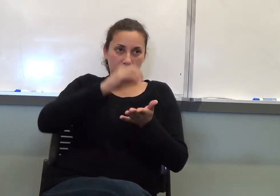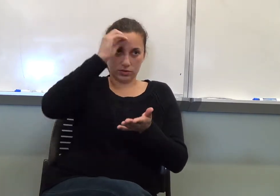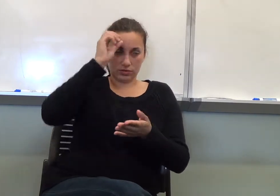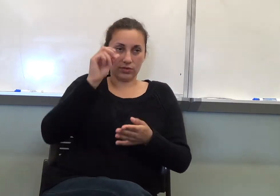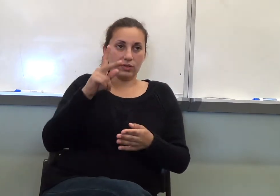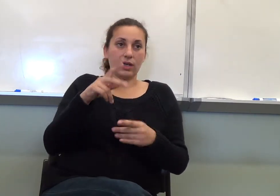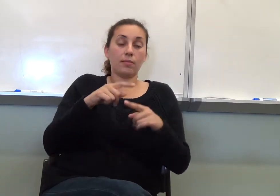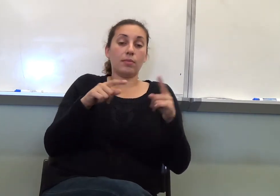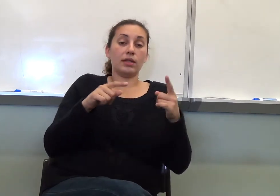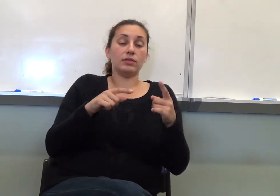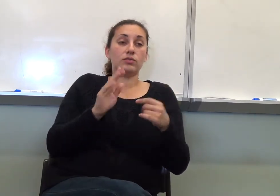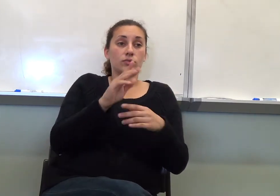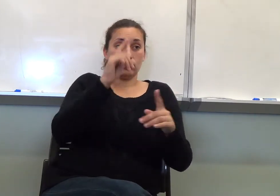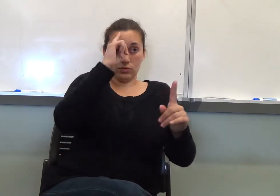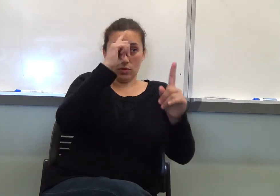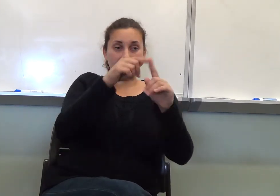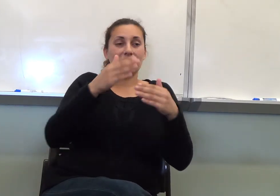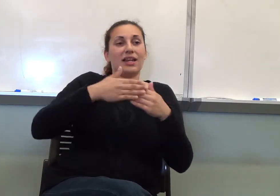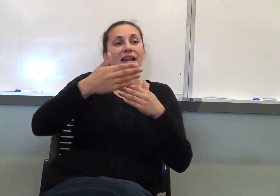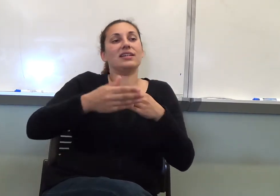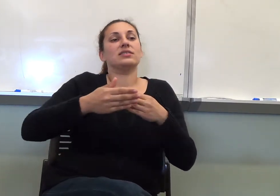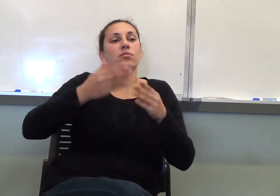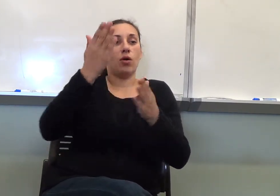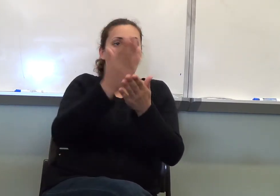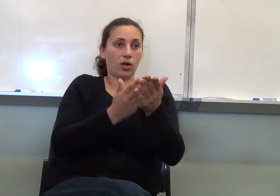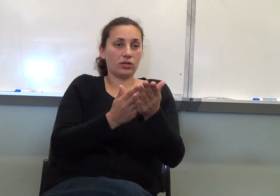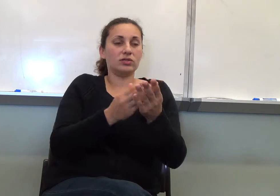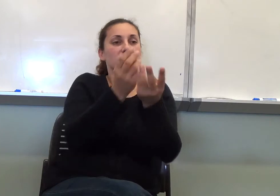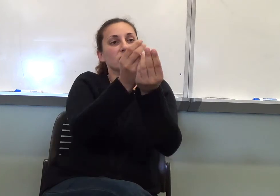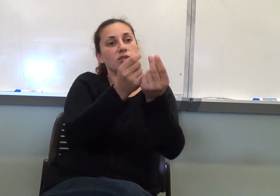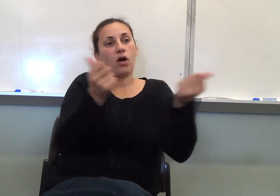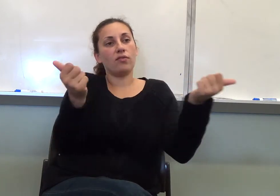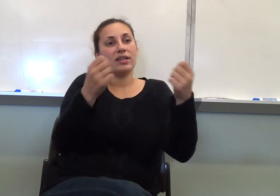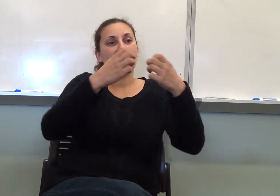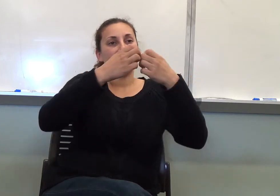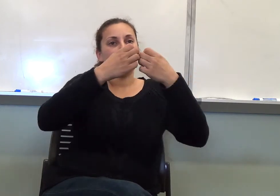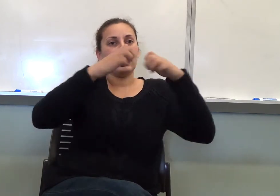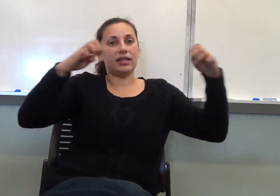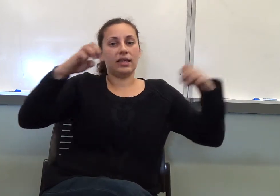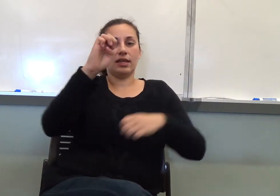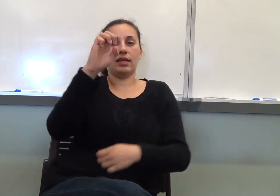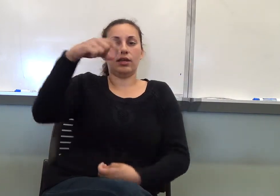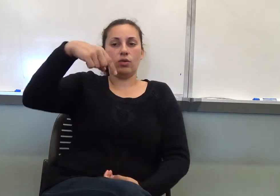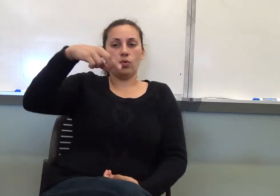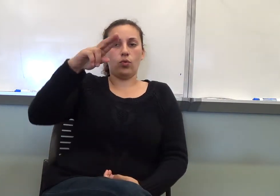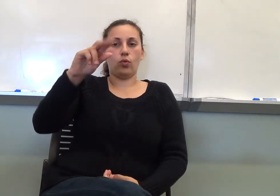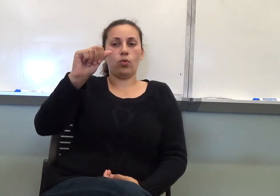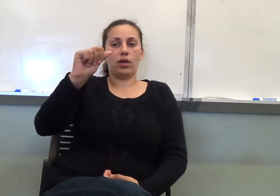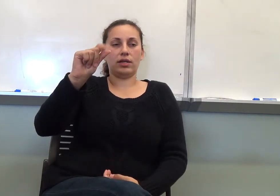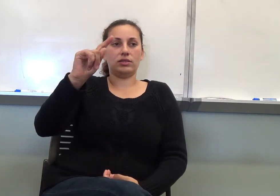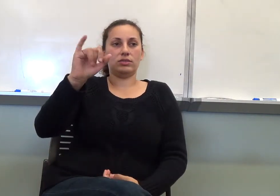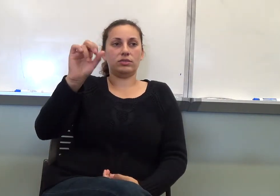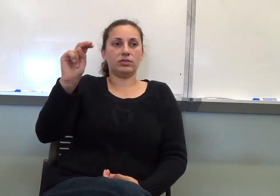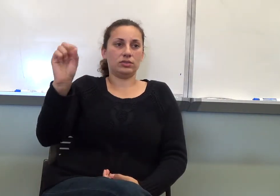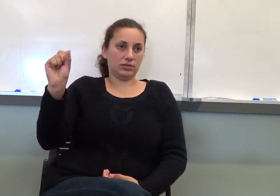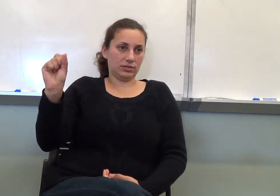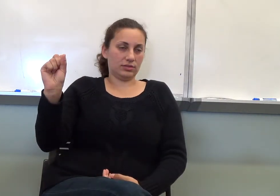toward is the next step, and the next step is solve the equations. And when you're doing that, yes, that's exactly the procedure you use.